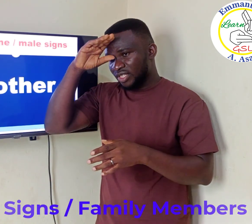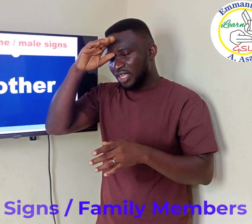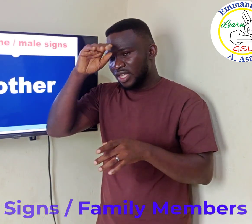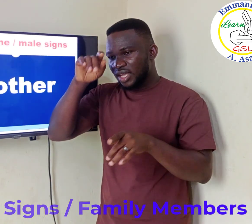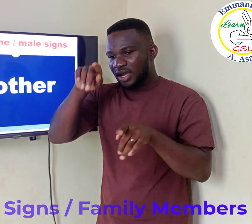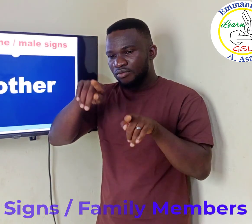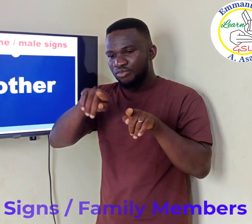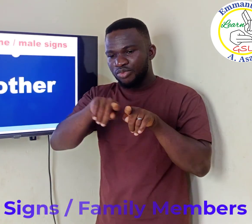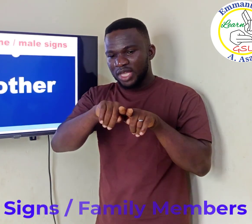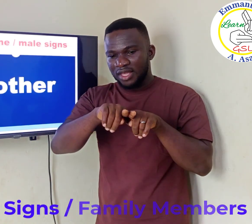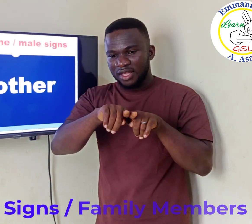say brother,